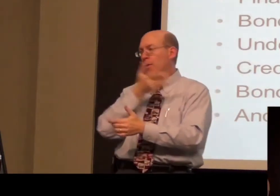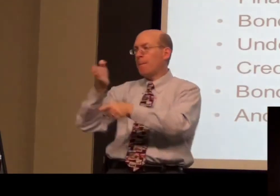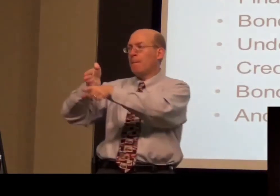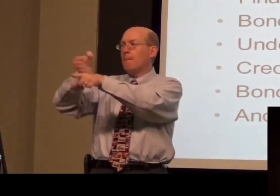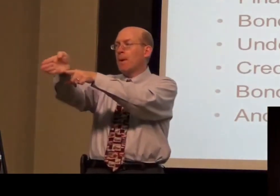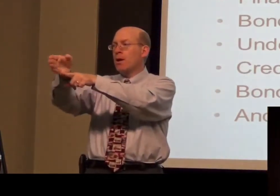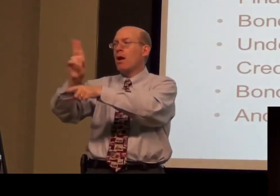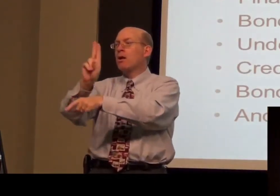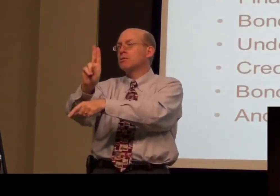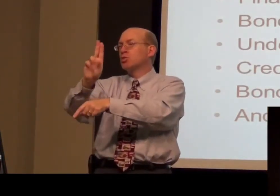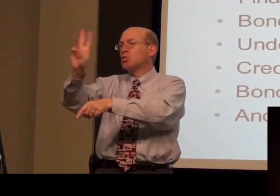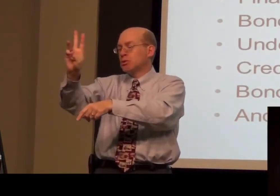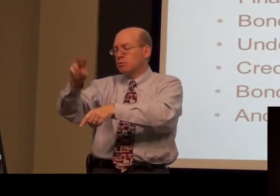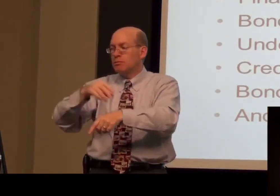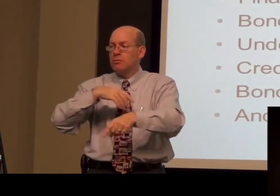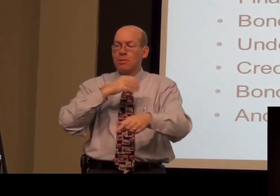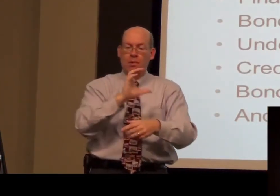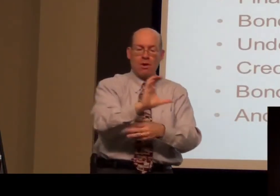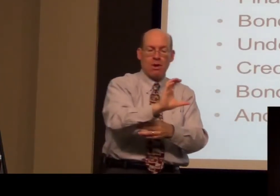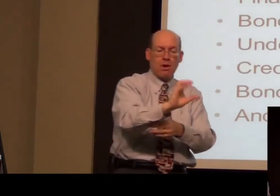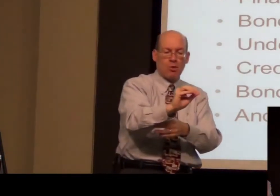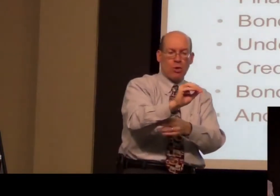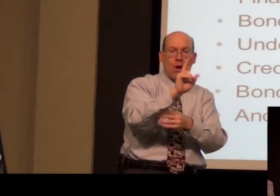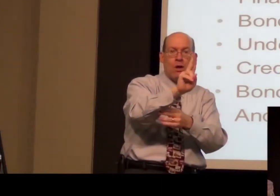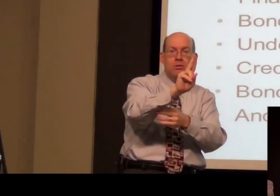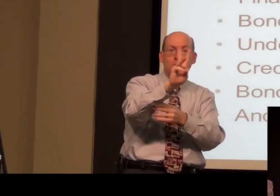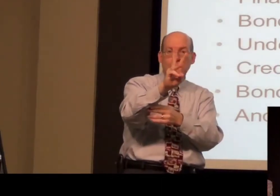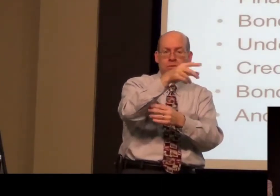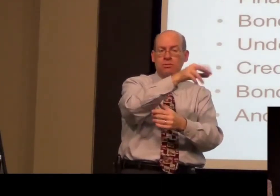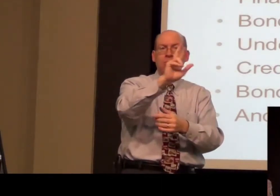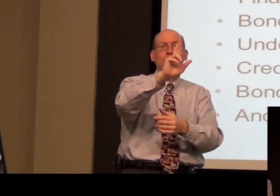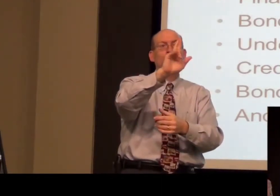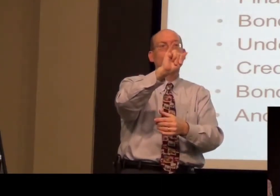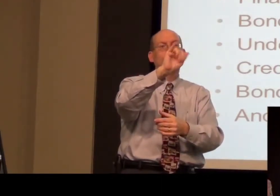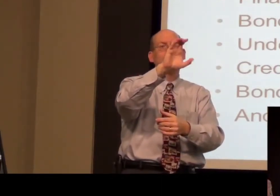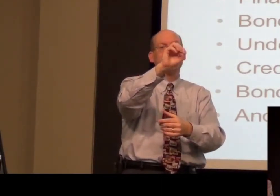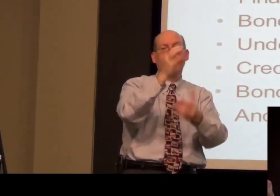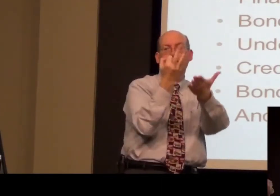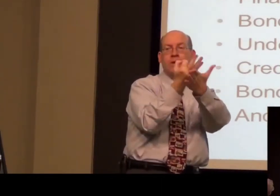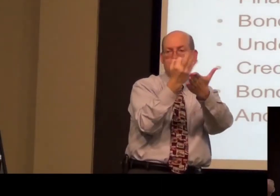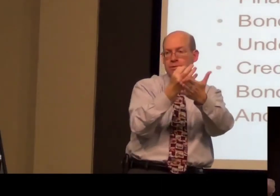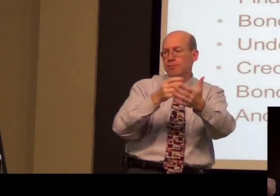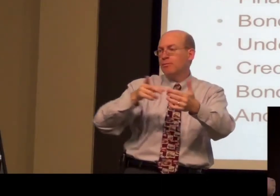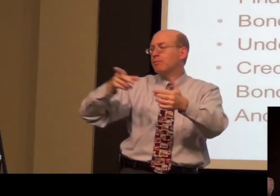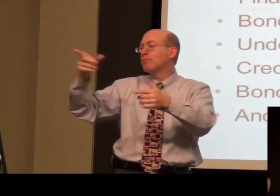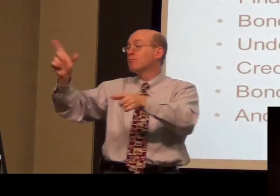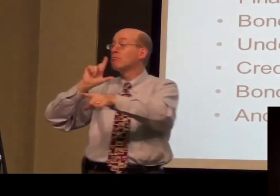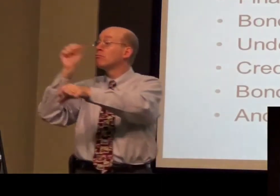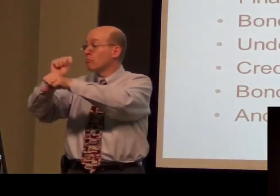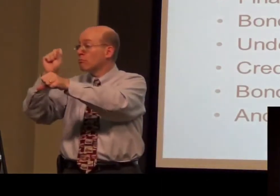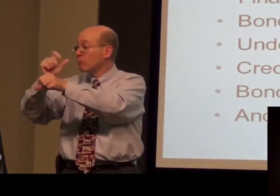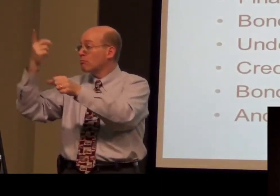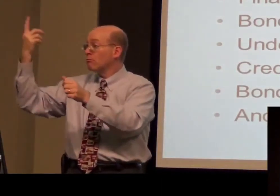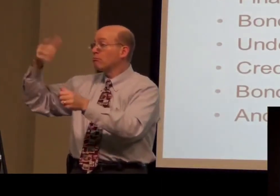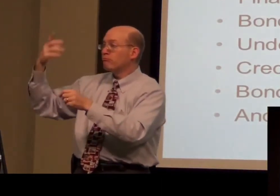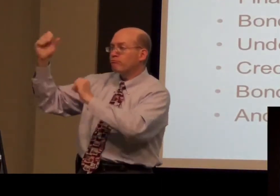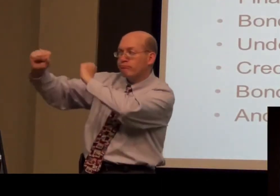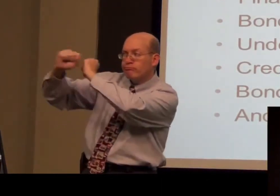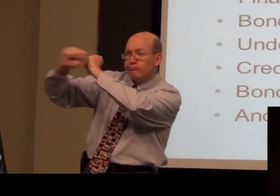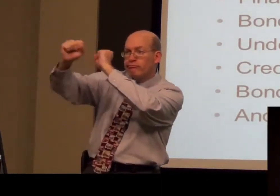our primary underwriter. And then we had our co-underwriter, IFC Financing.